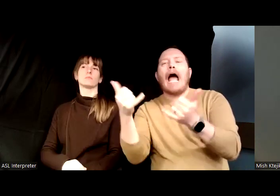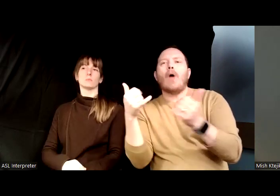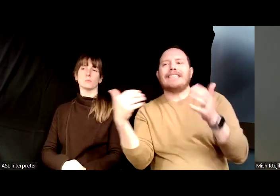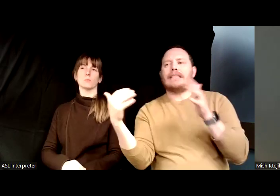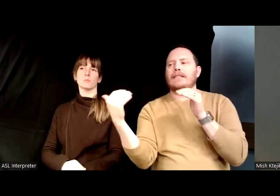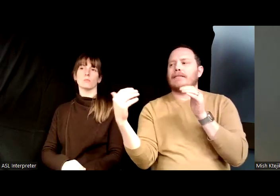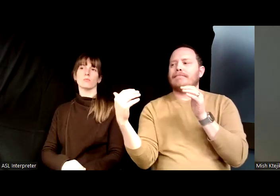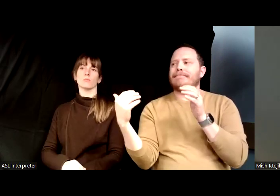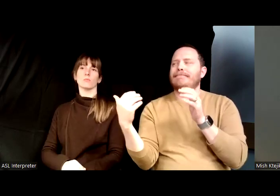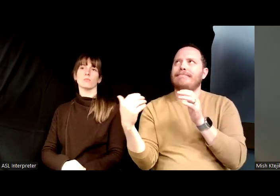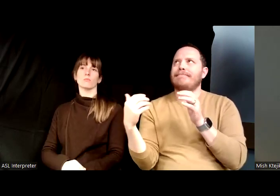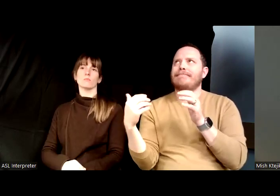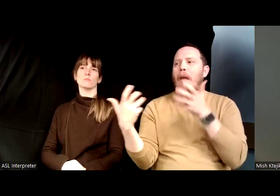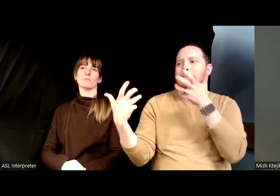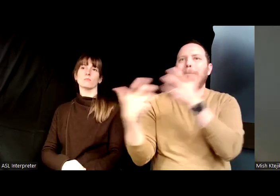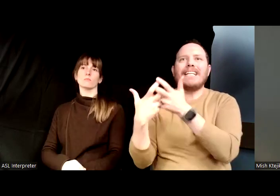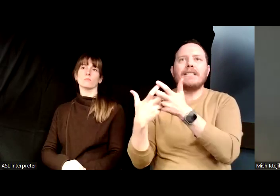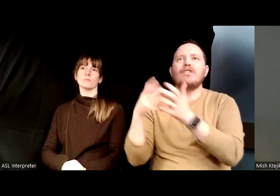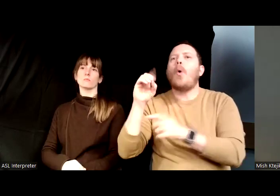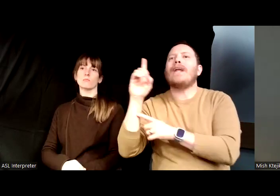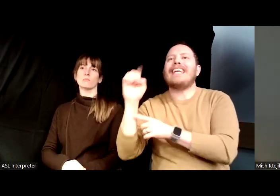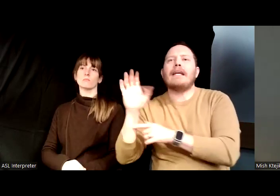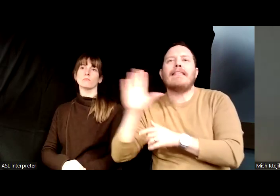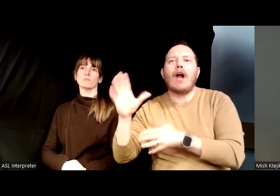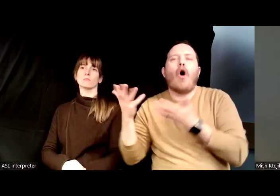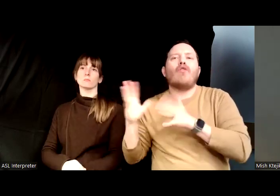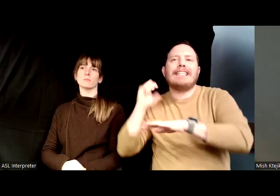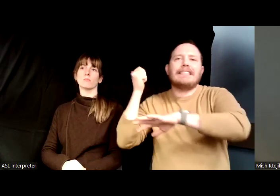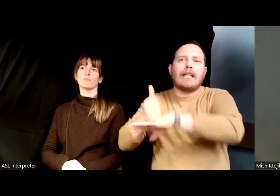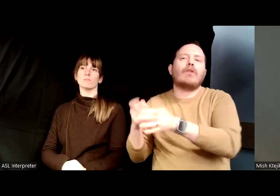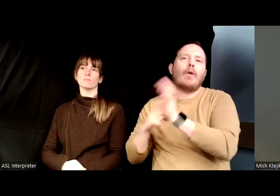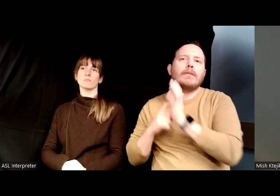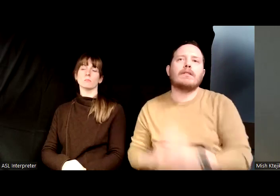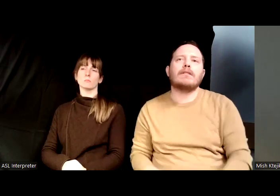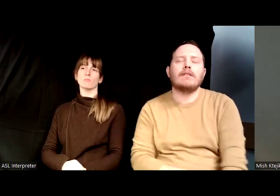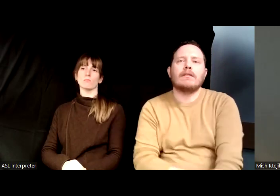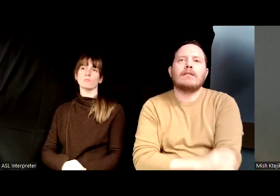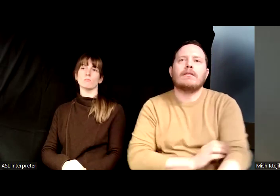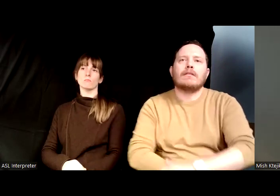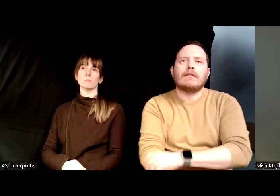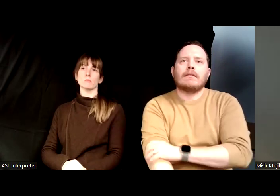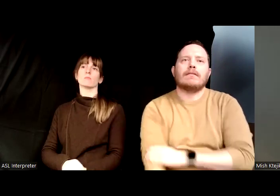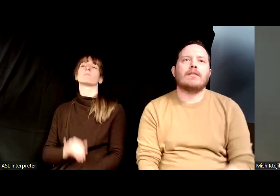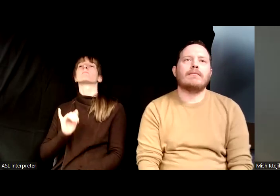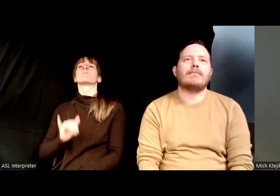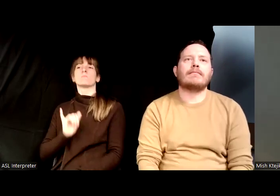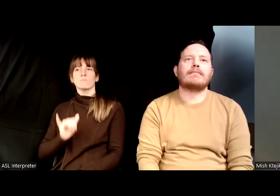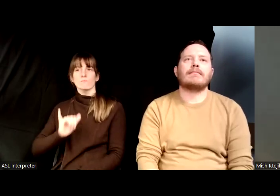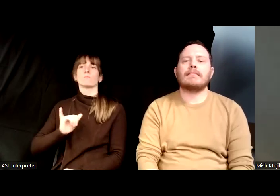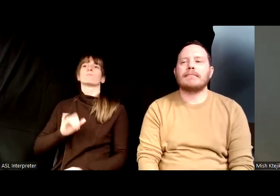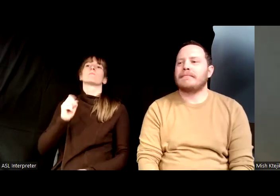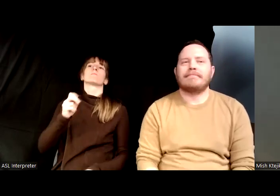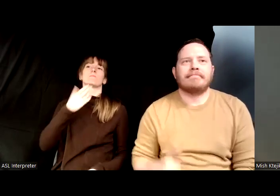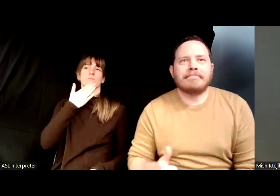a rule, sorry for the interpreter not knowing the difference between the OAB, whatever. So it's already established. So it's